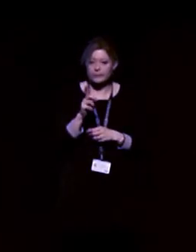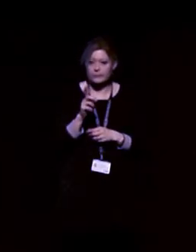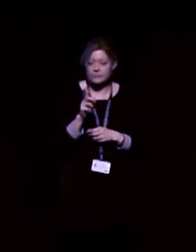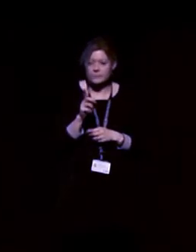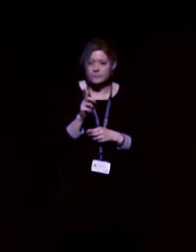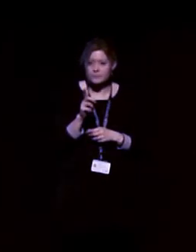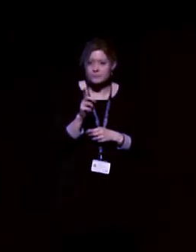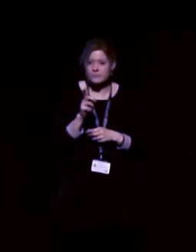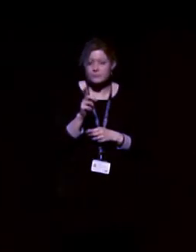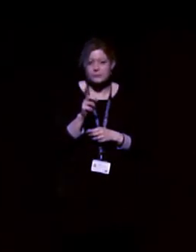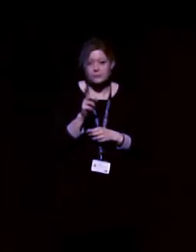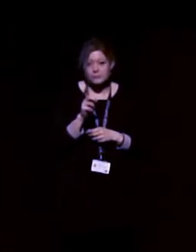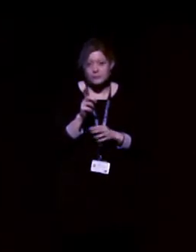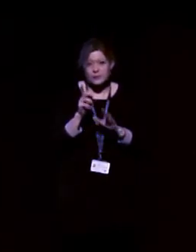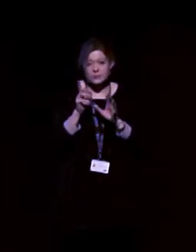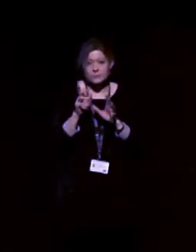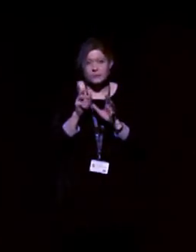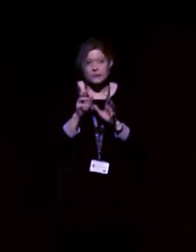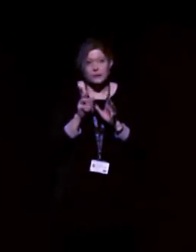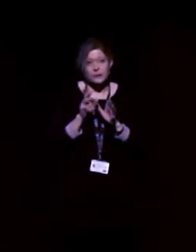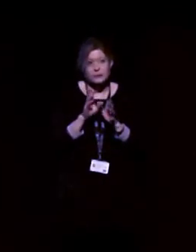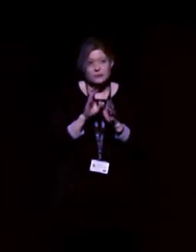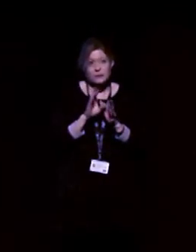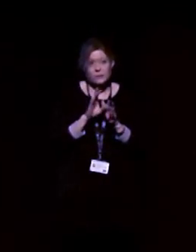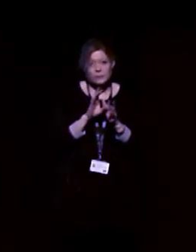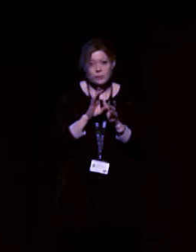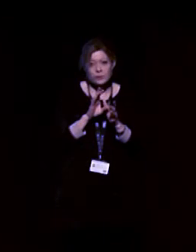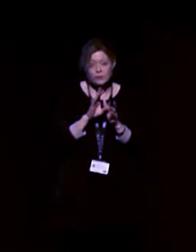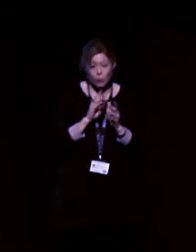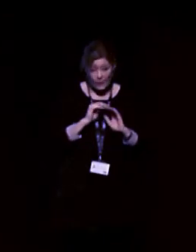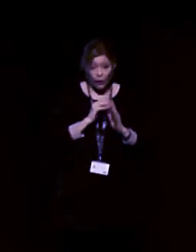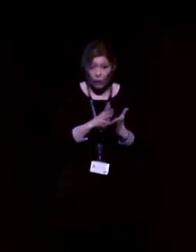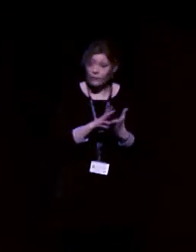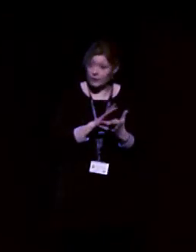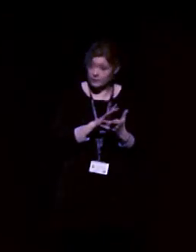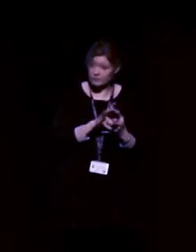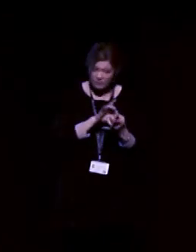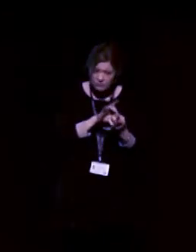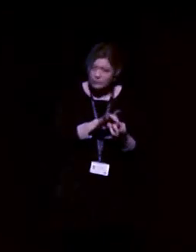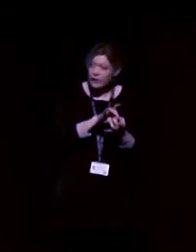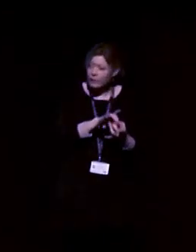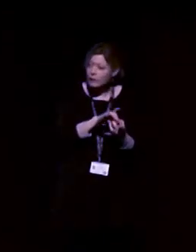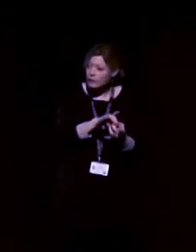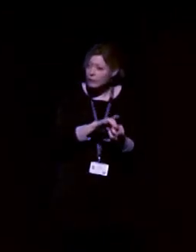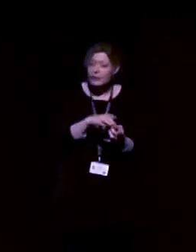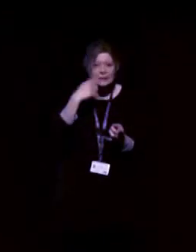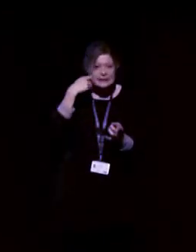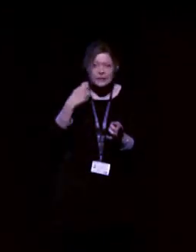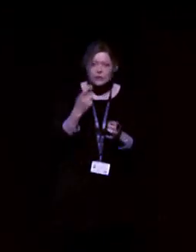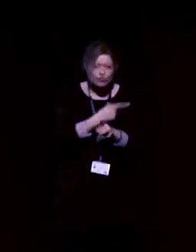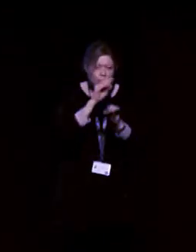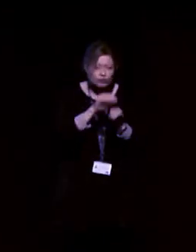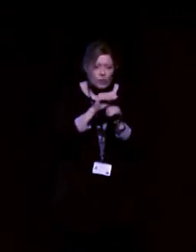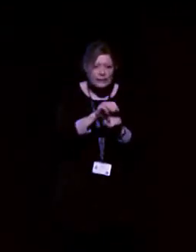offer, the therapeutic side with tinnitus retraining therapy that Hashir and his team